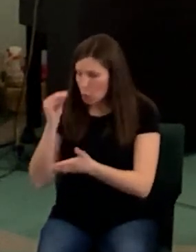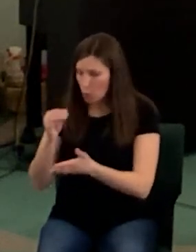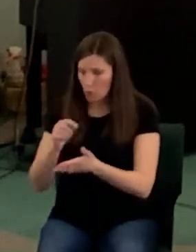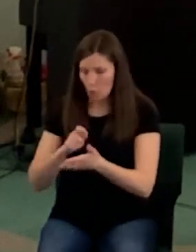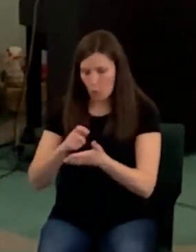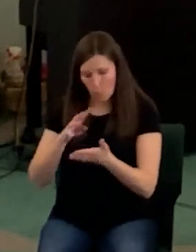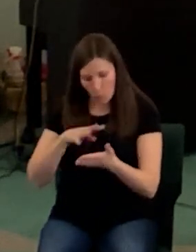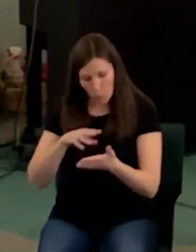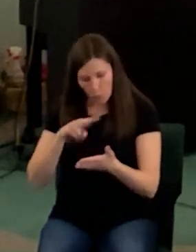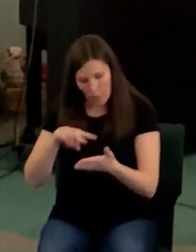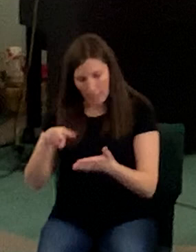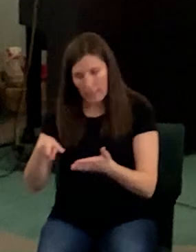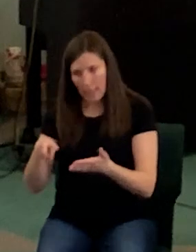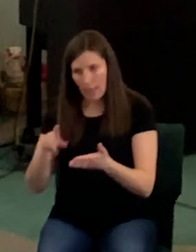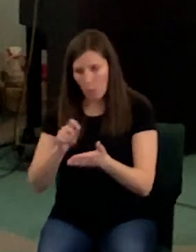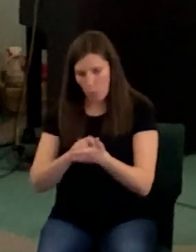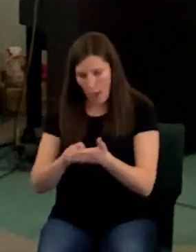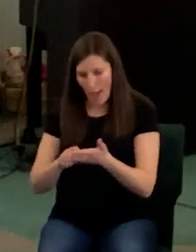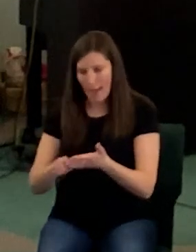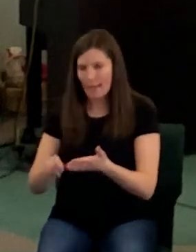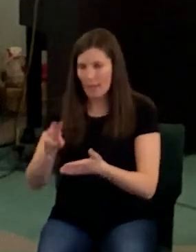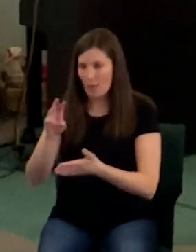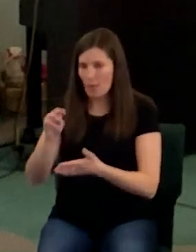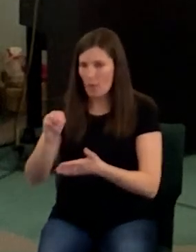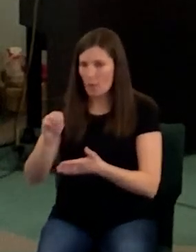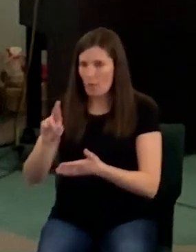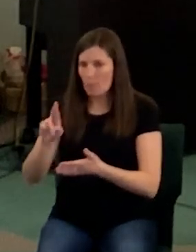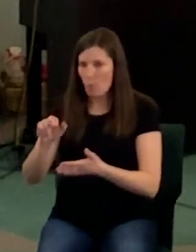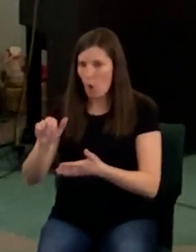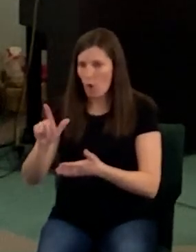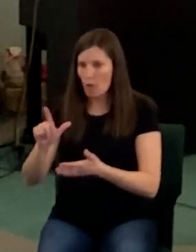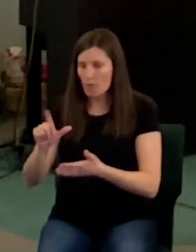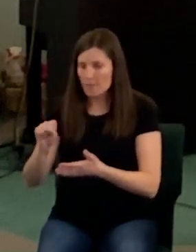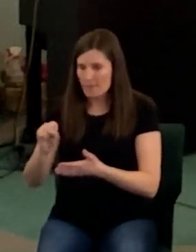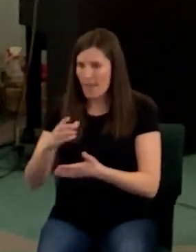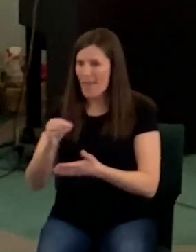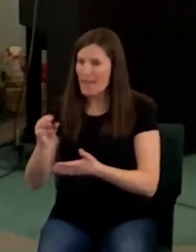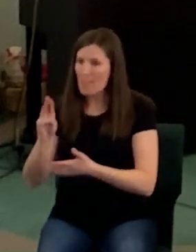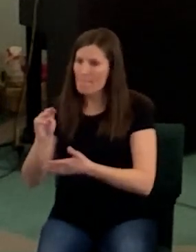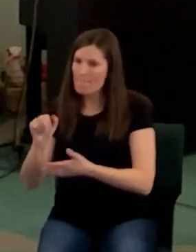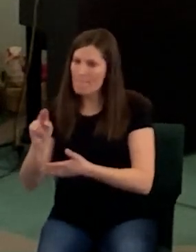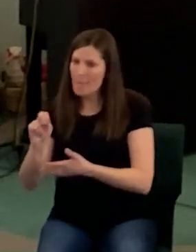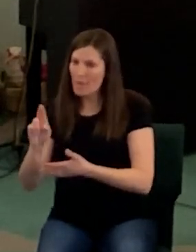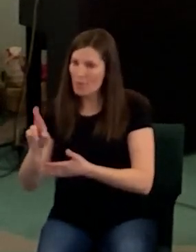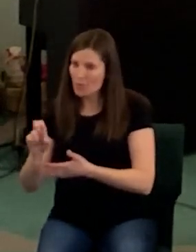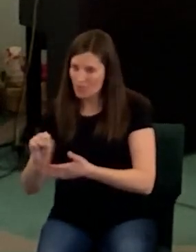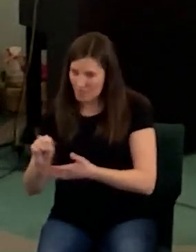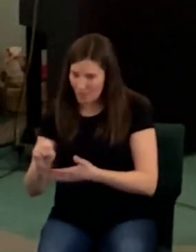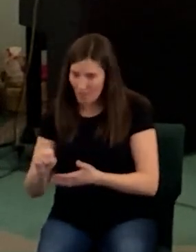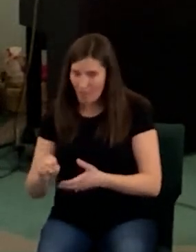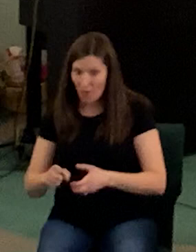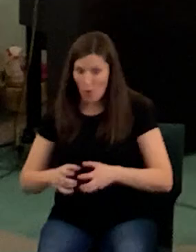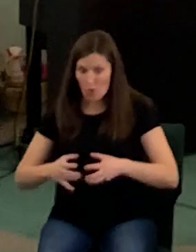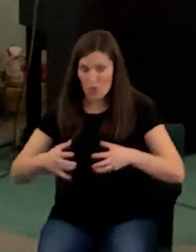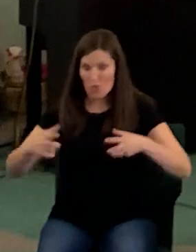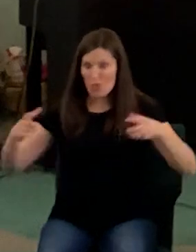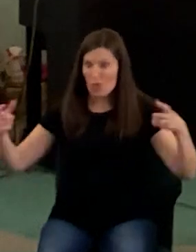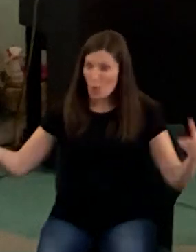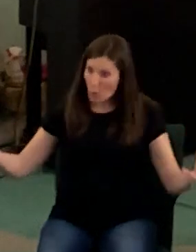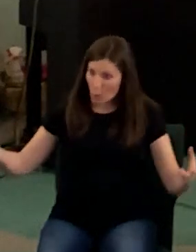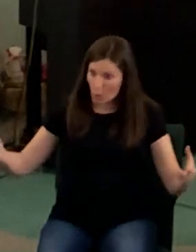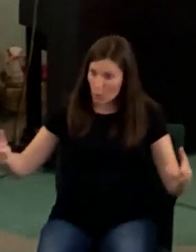manners. Not just 1.5 million students, they had 600,000 teachers. Most of them were